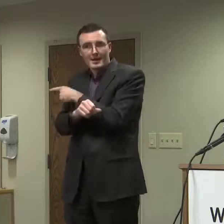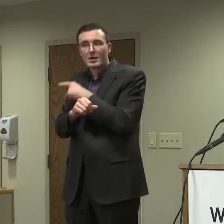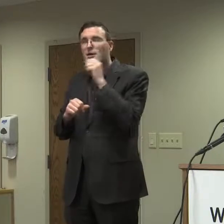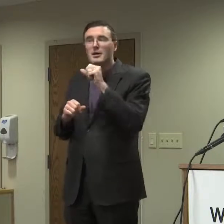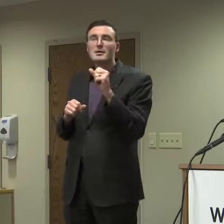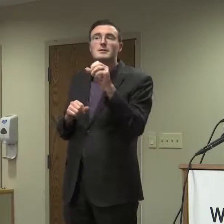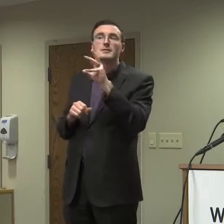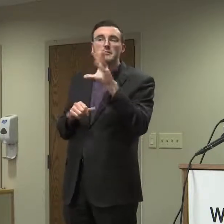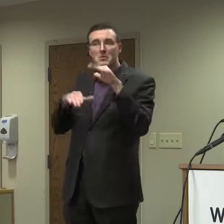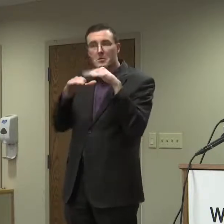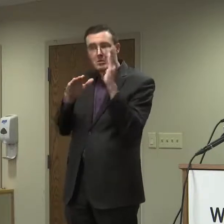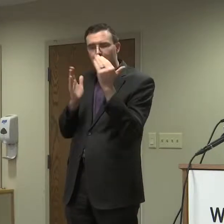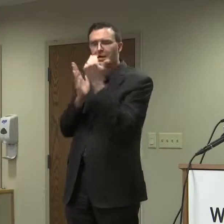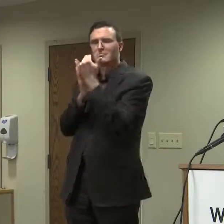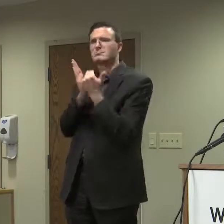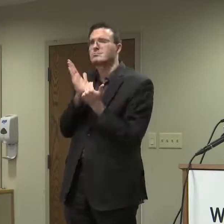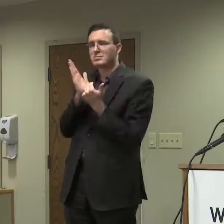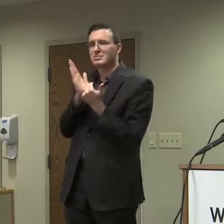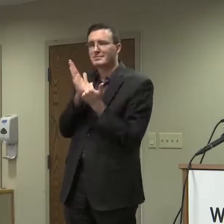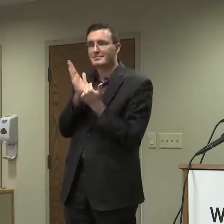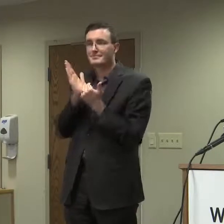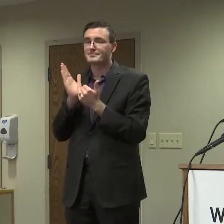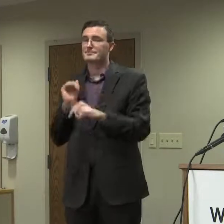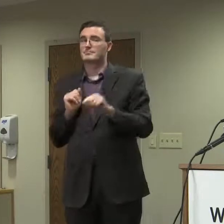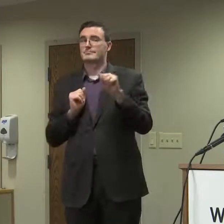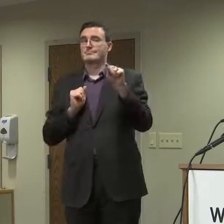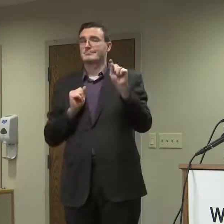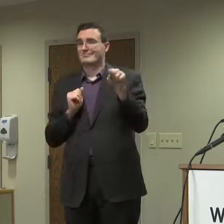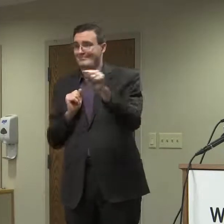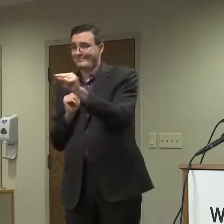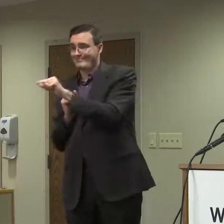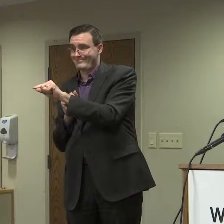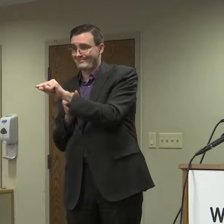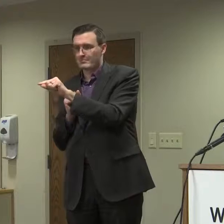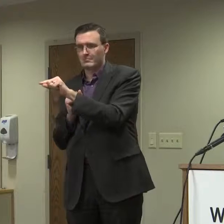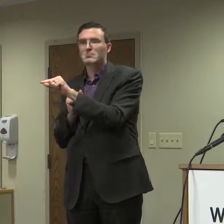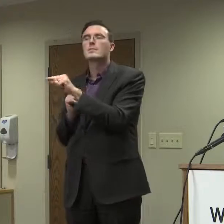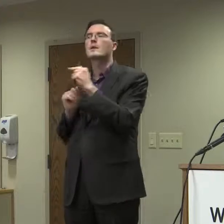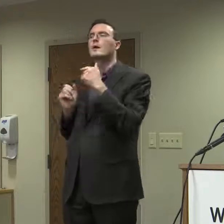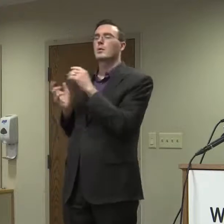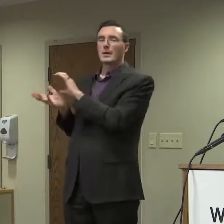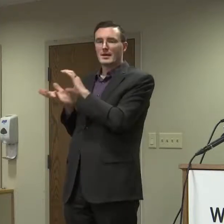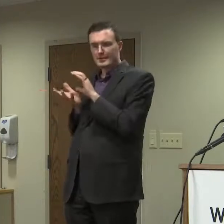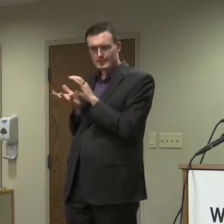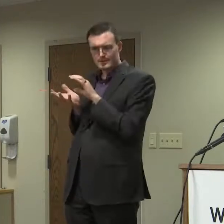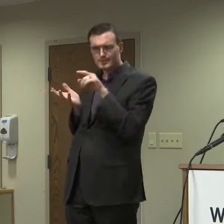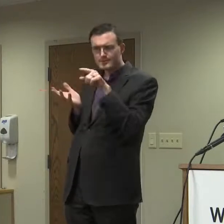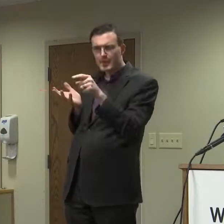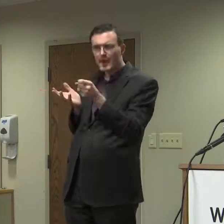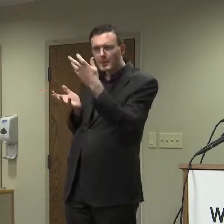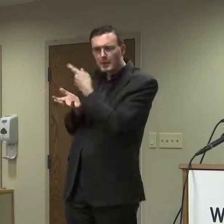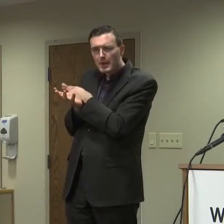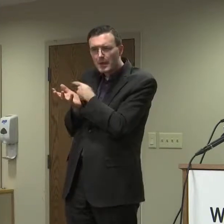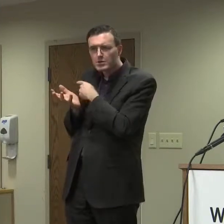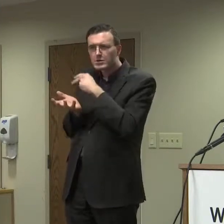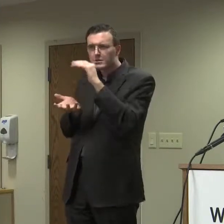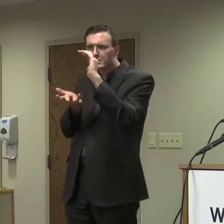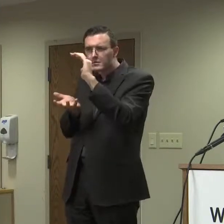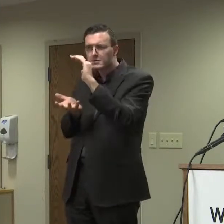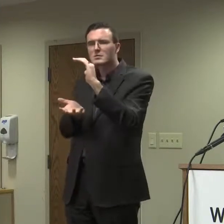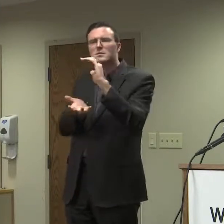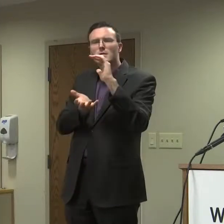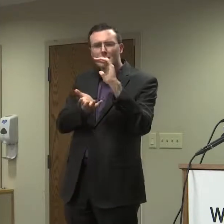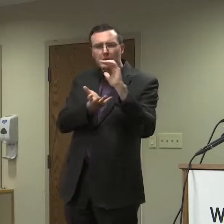been allocated to these healthcare systems based on their enrolled patient numbers. But vaccine supply is currently not adequate to